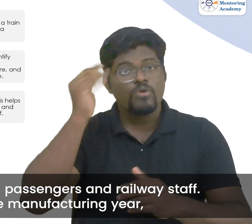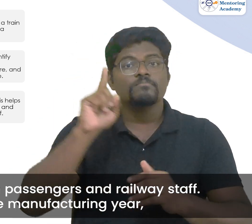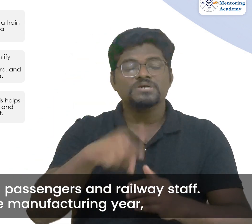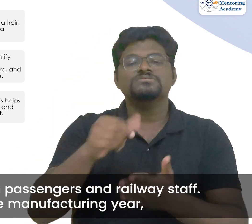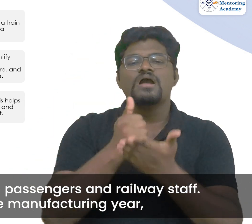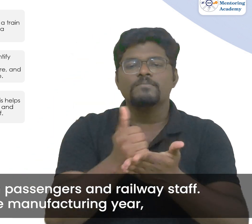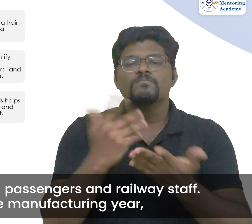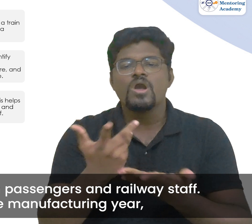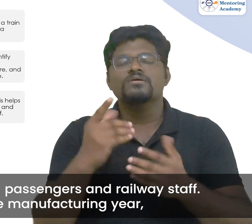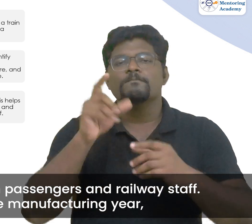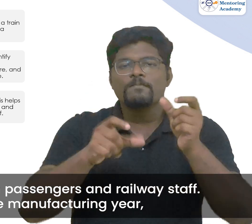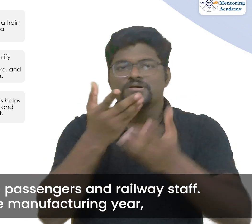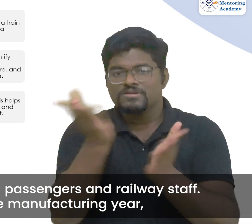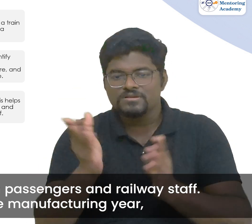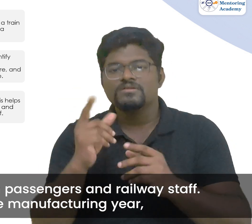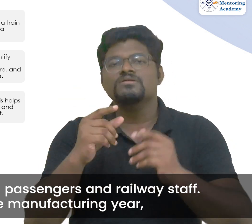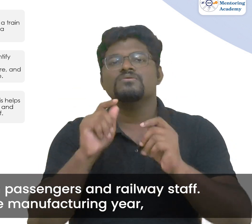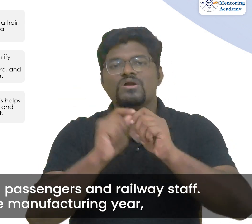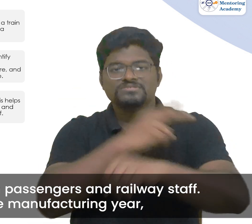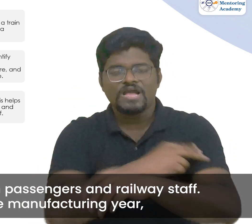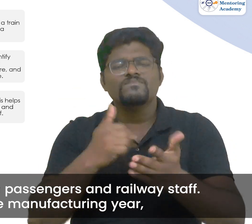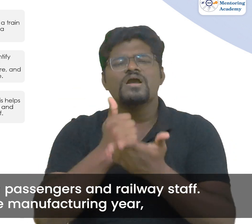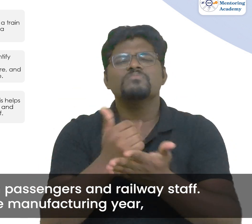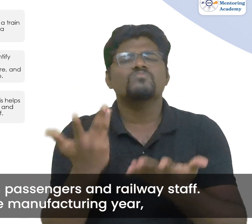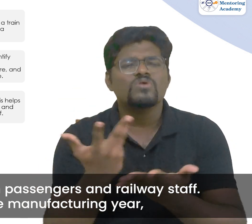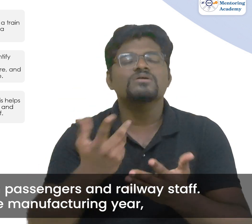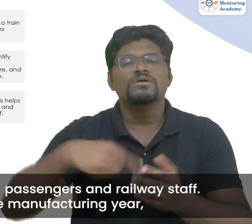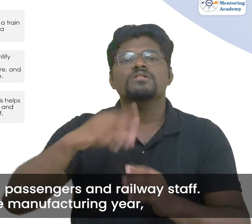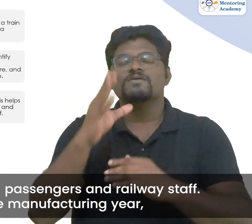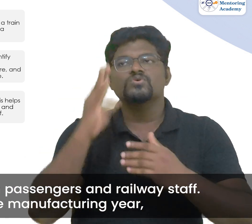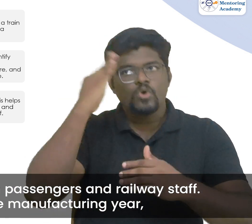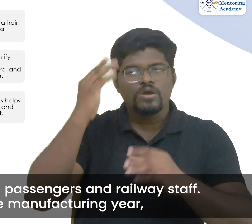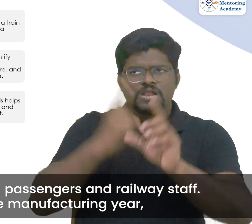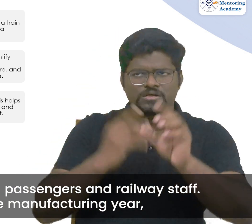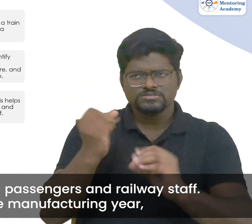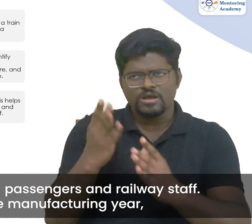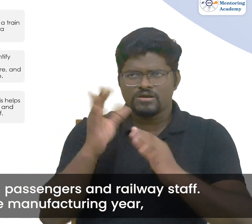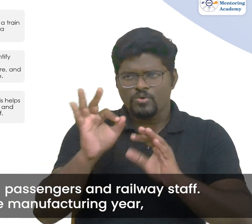Knowing this helps both passengers and railway staff. If you check the manufacturing